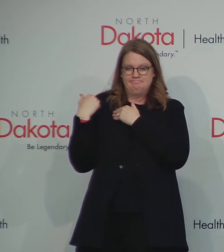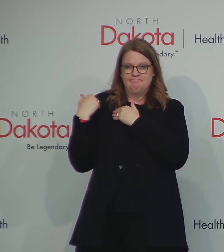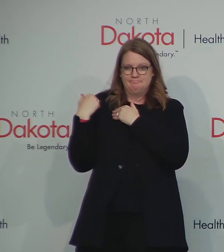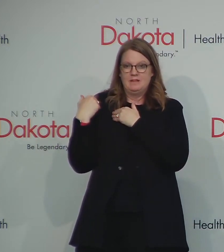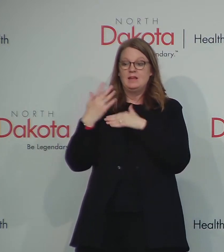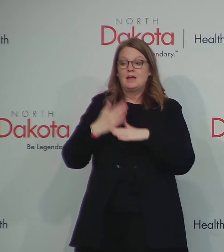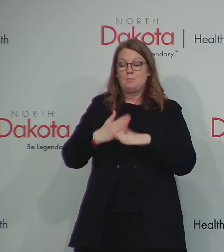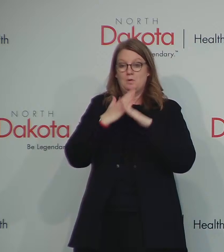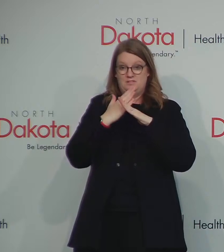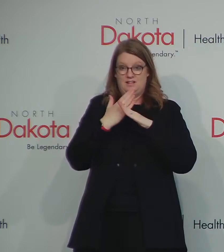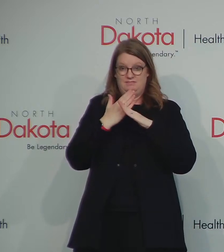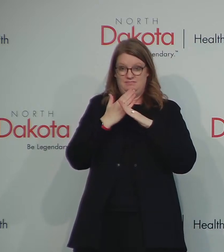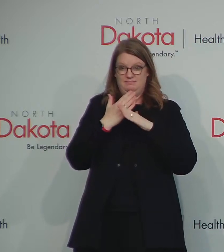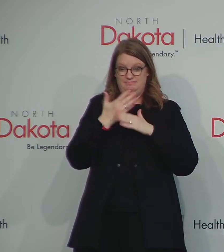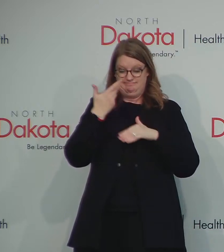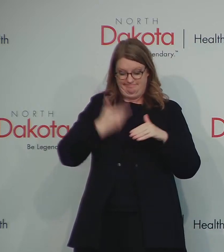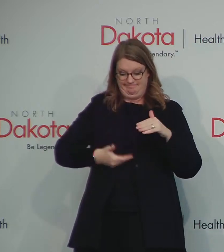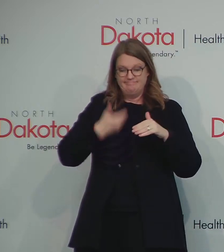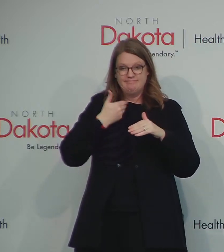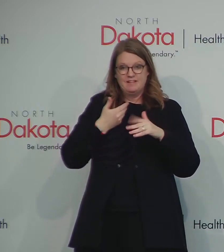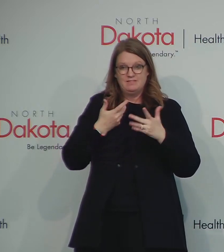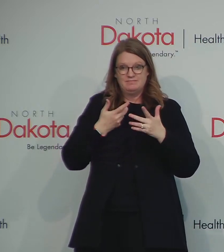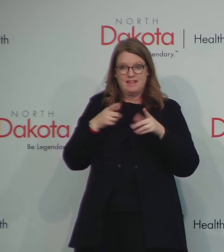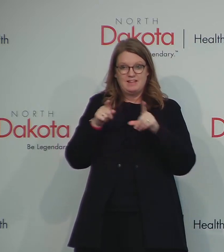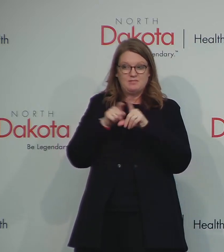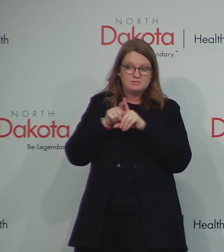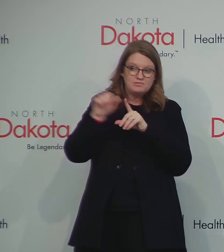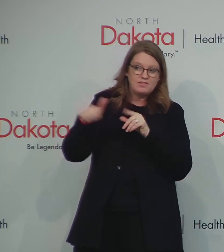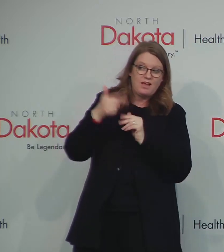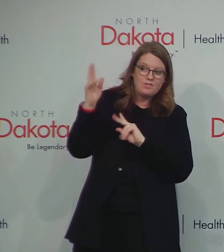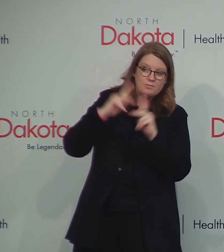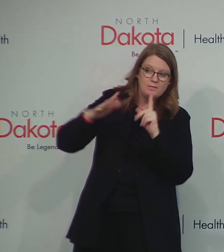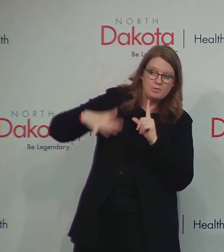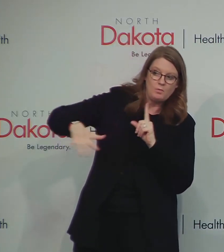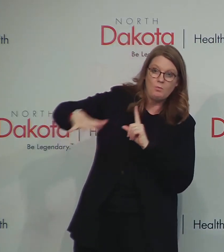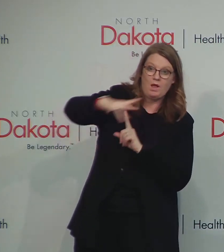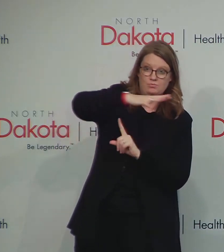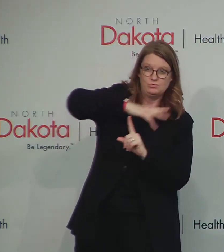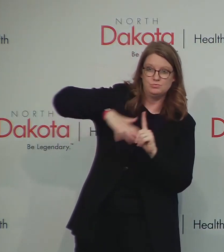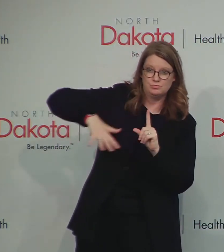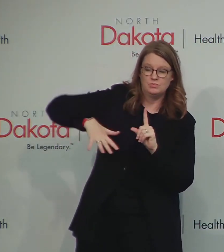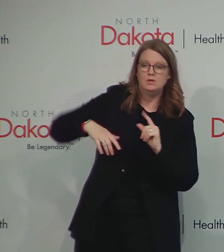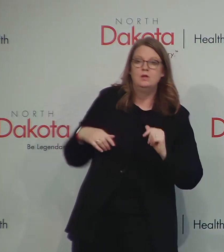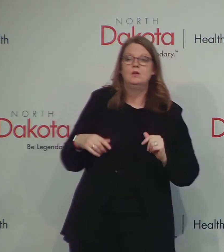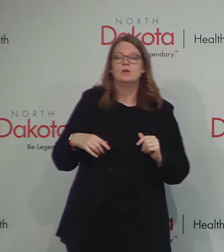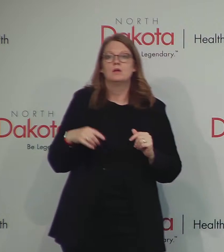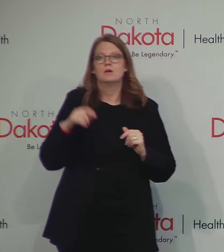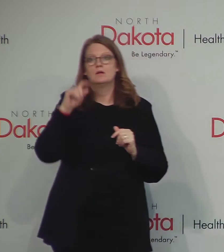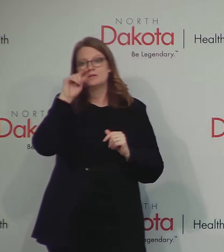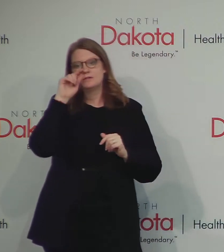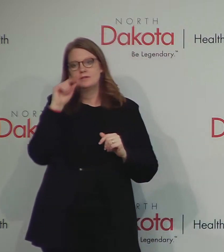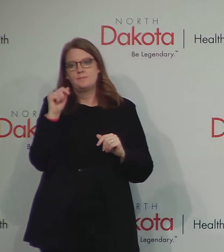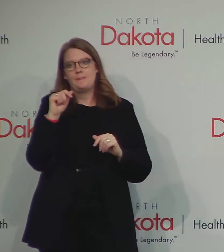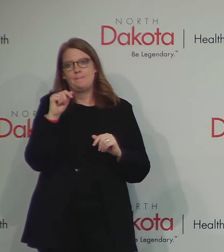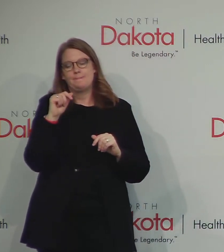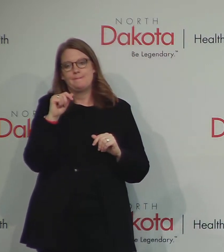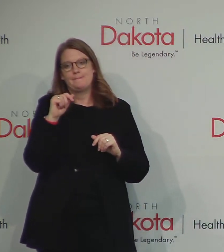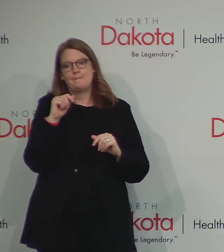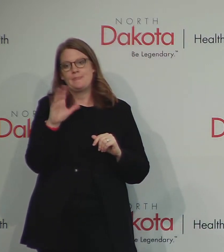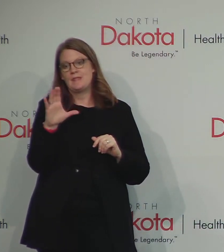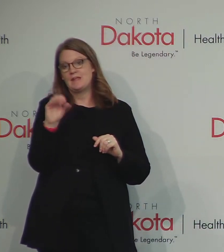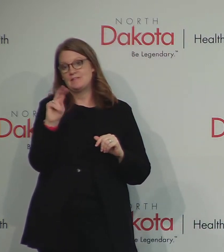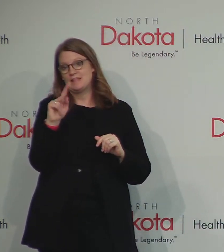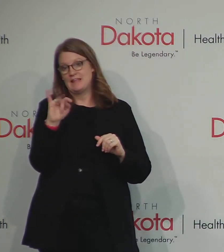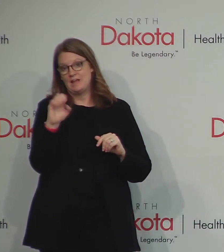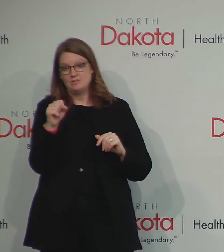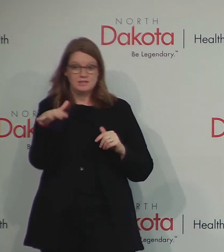protect yourself and protect those around you. We see that we have got, when we look at the counties